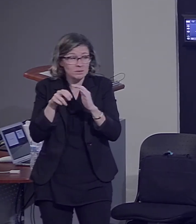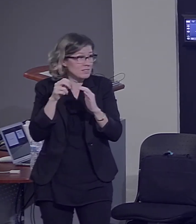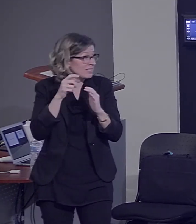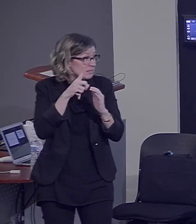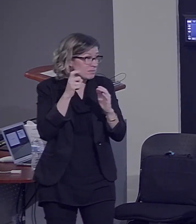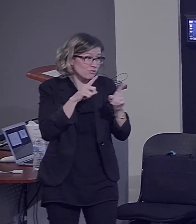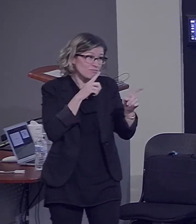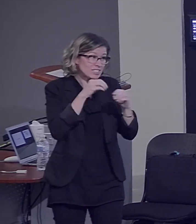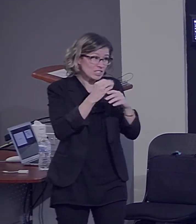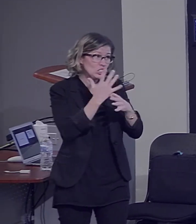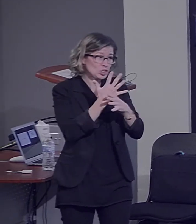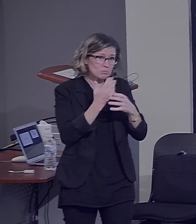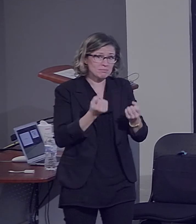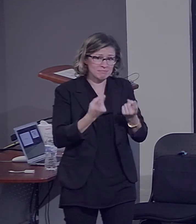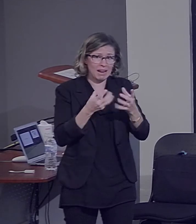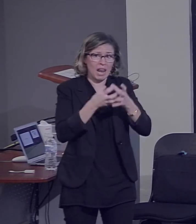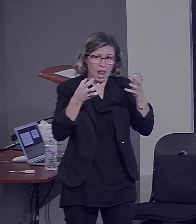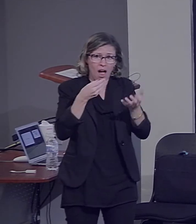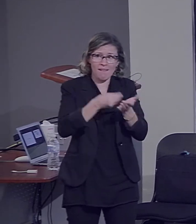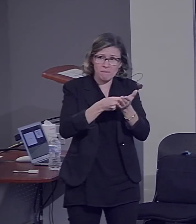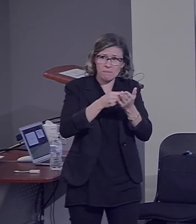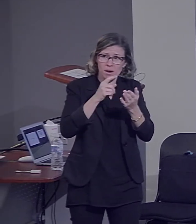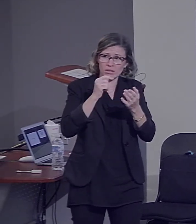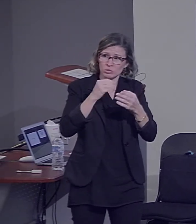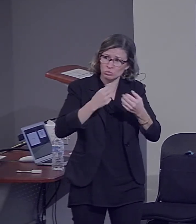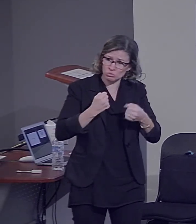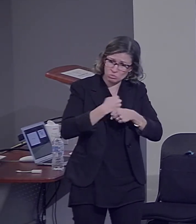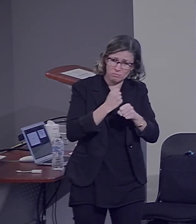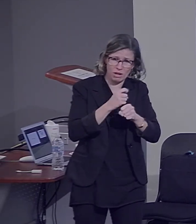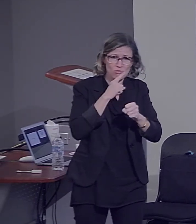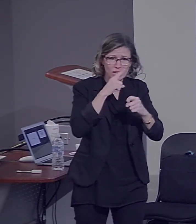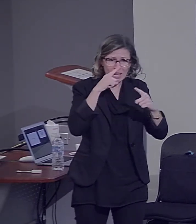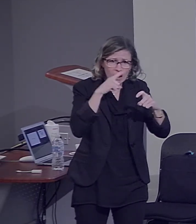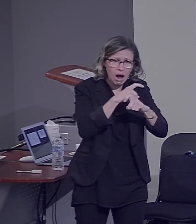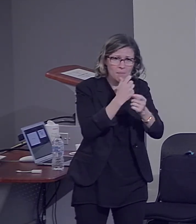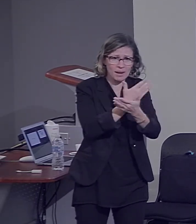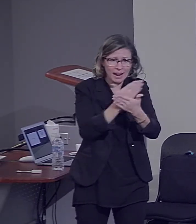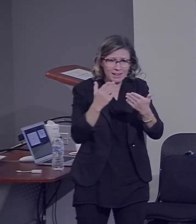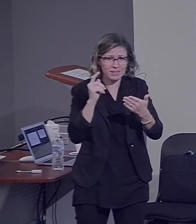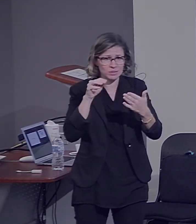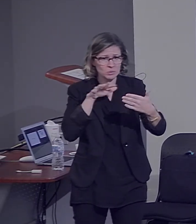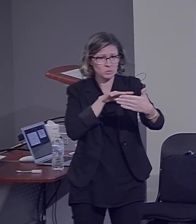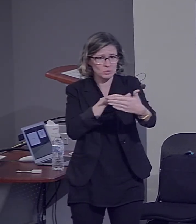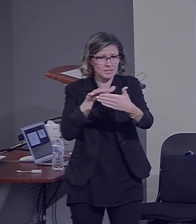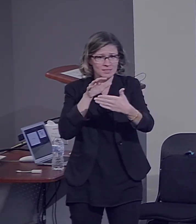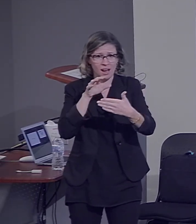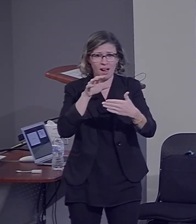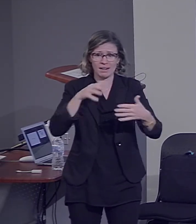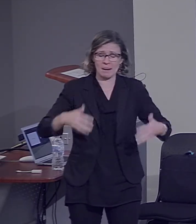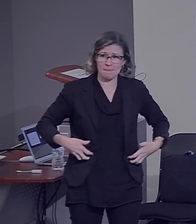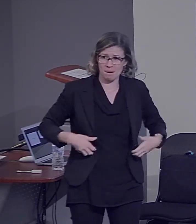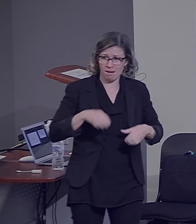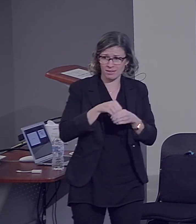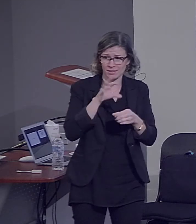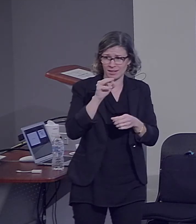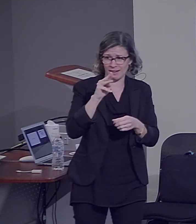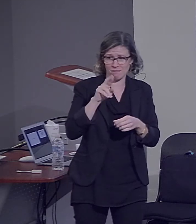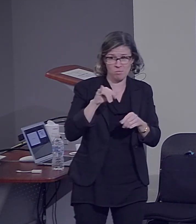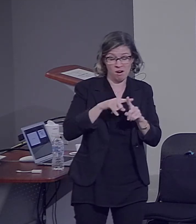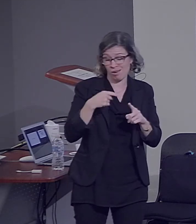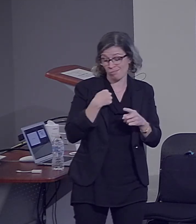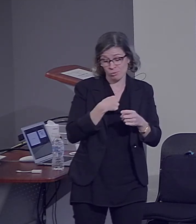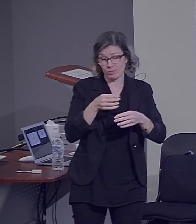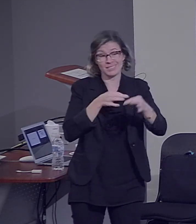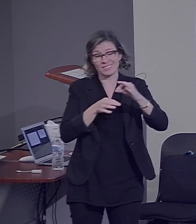lot of money in order to make rather complicated stuff in order to study fMRI in the monkey. However, that was a cheap